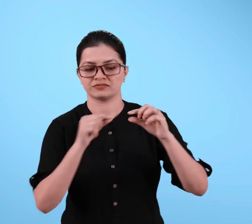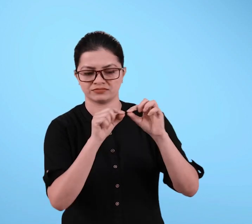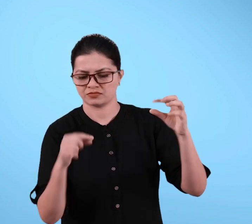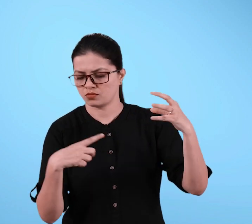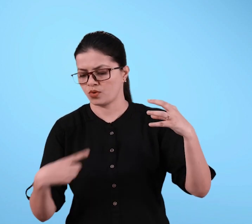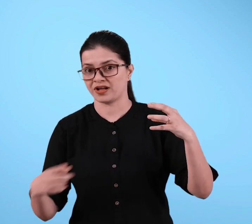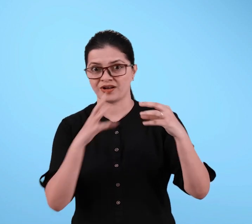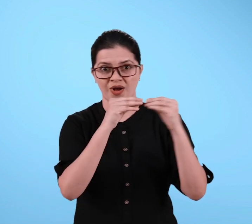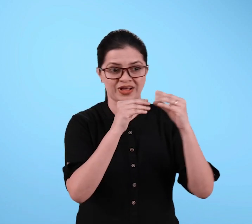While